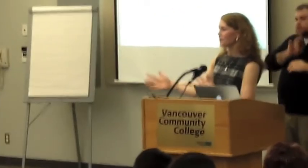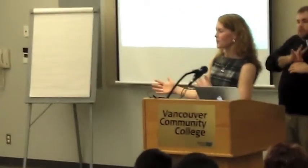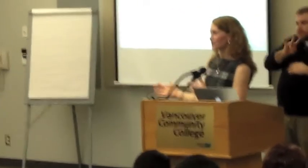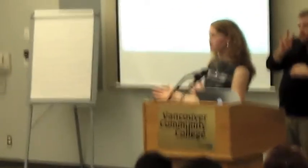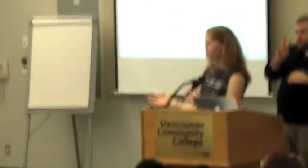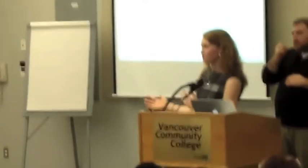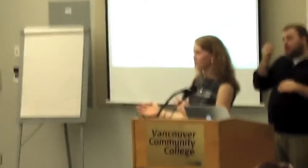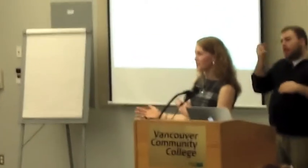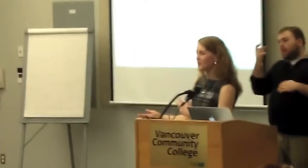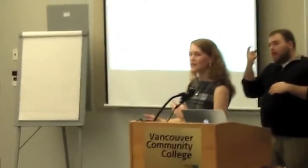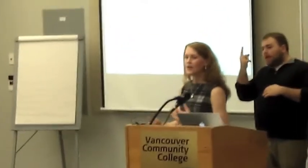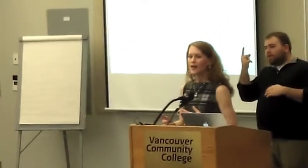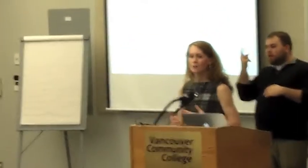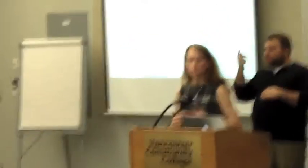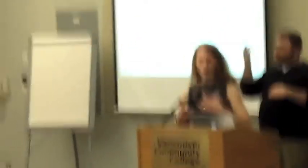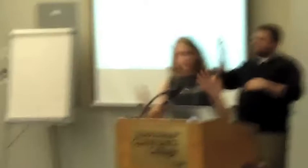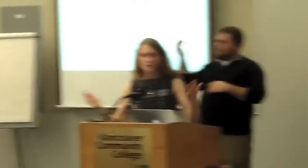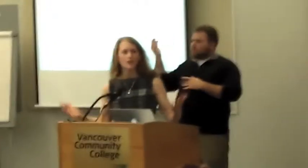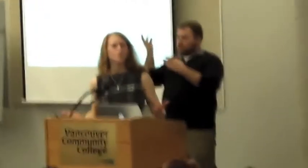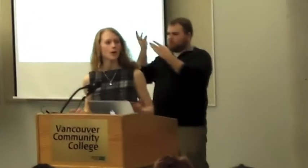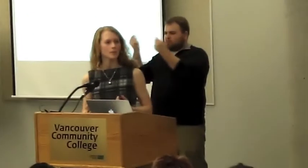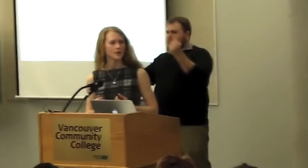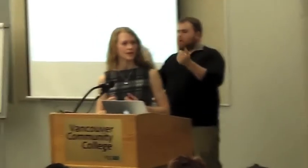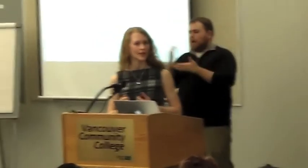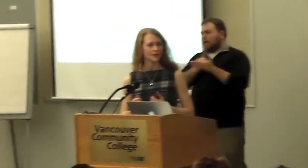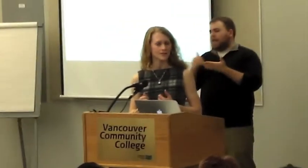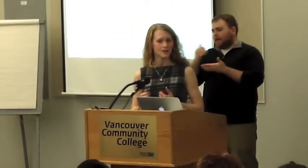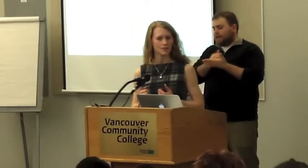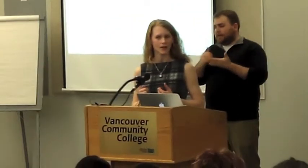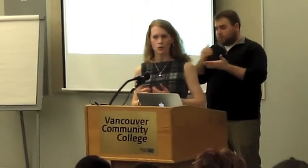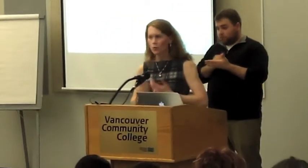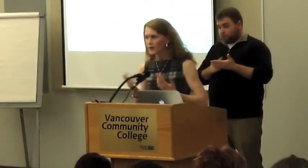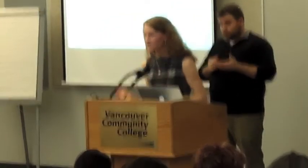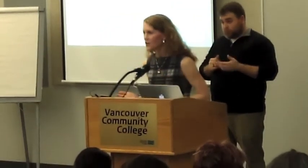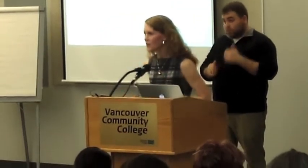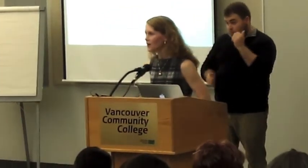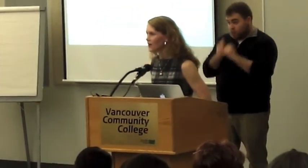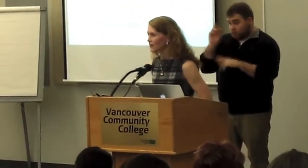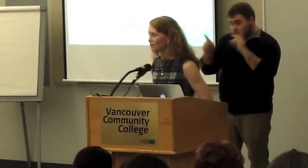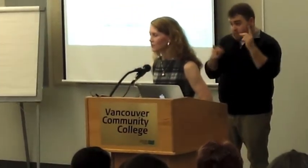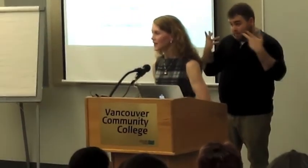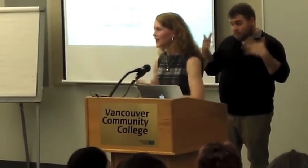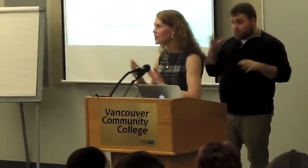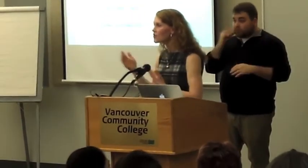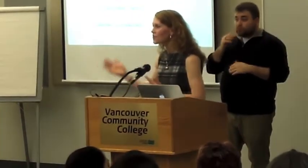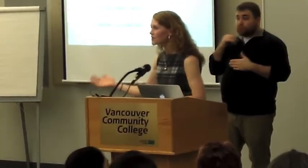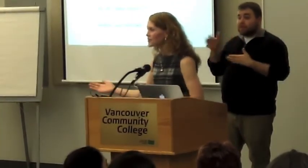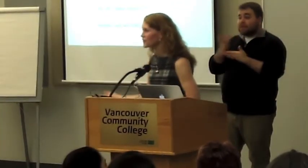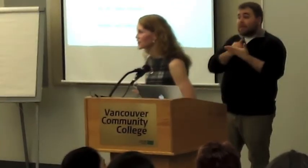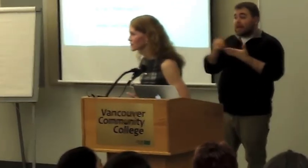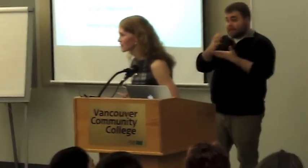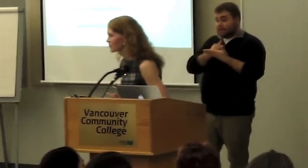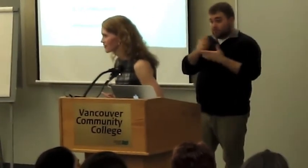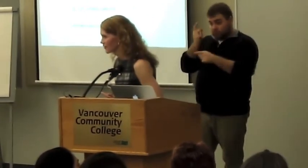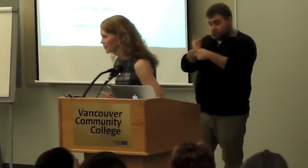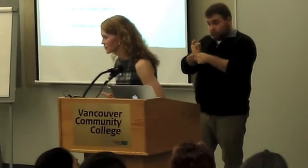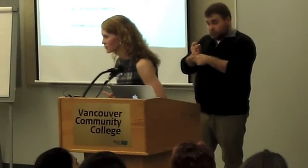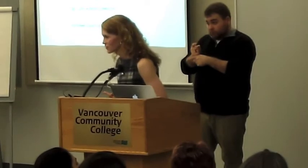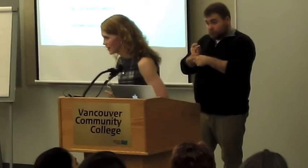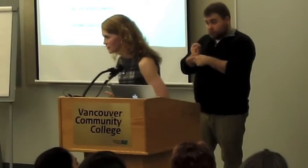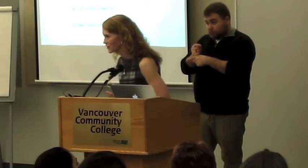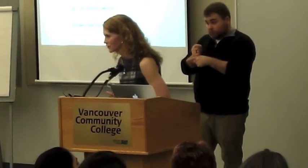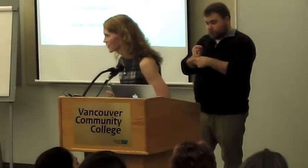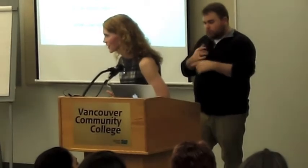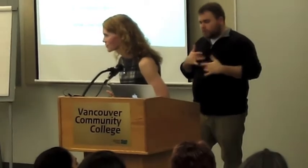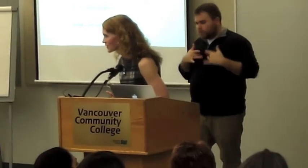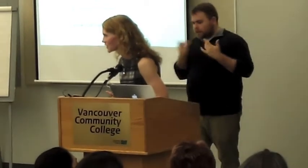11, dies out about age 15. Most of you probably collected something. What is going on? We can ignore this feature of our